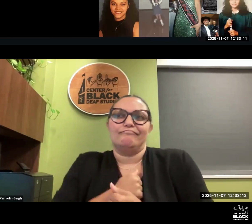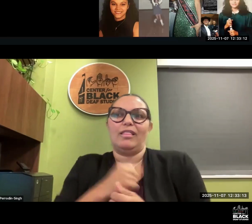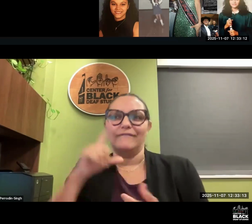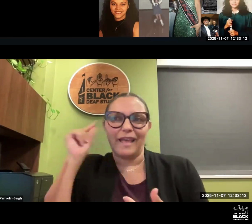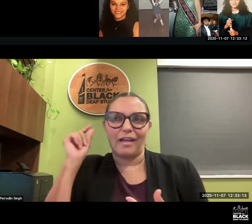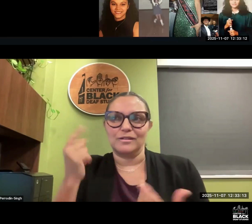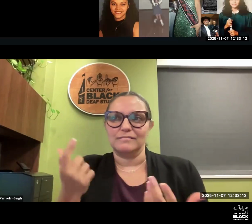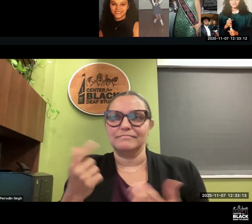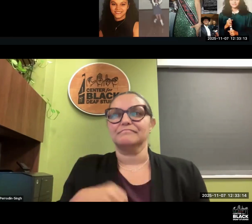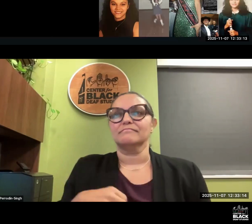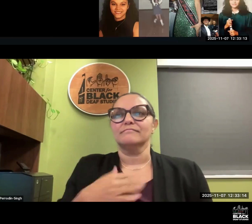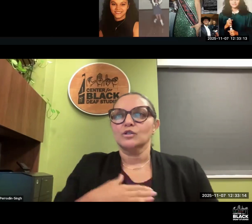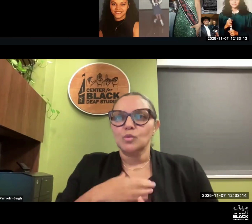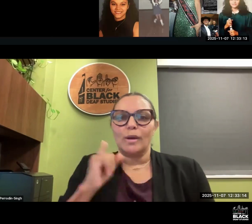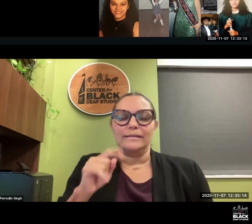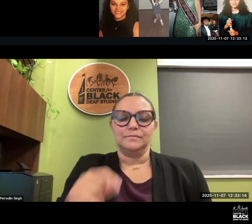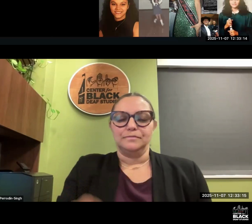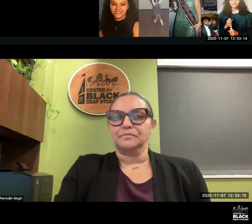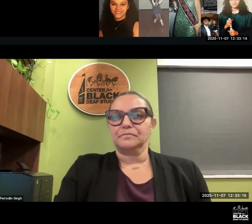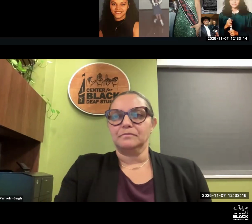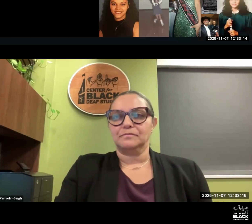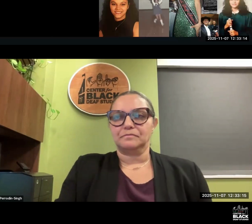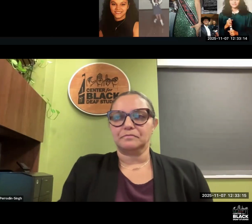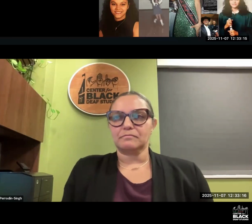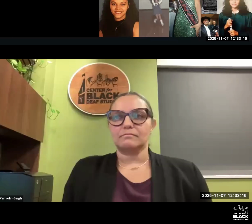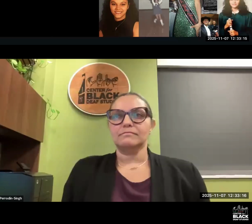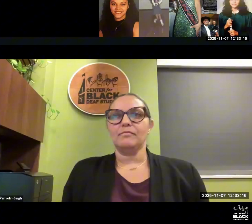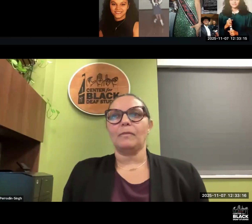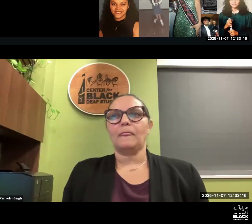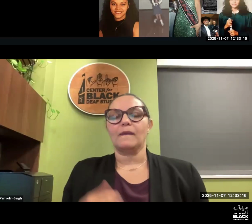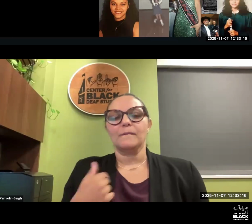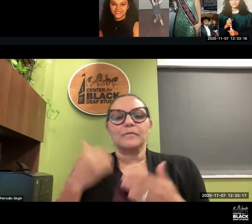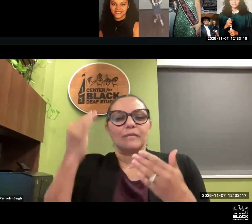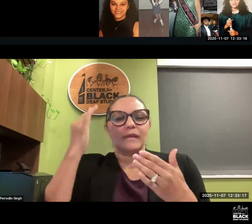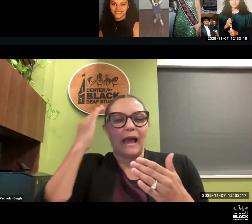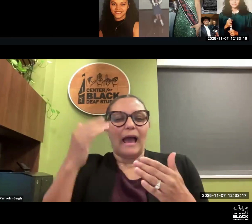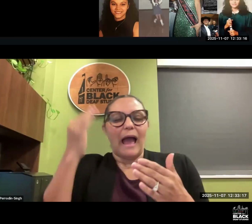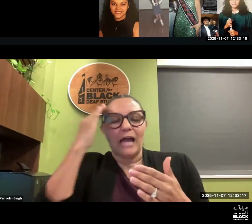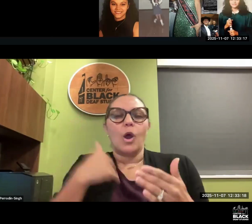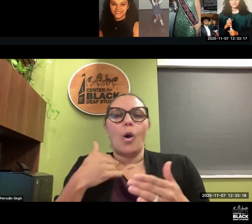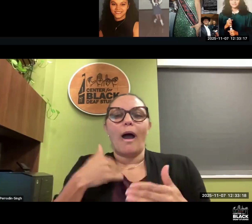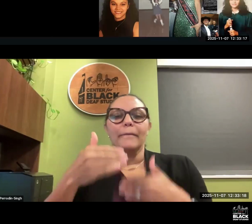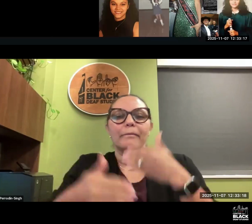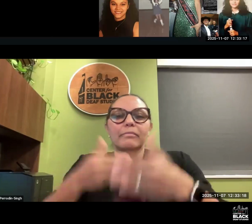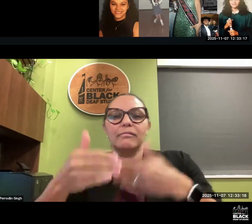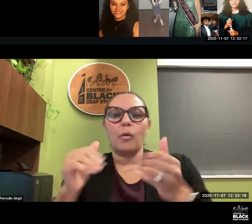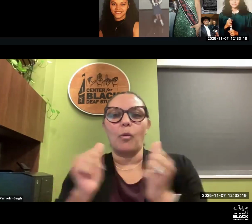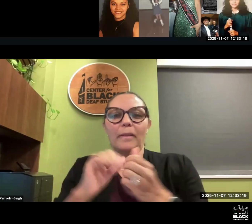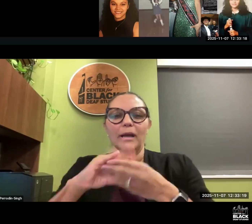this day. And so a lot of what I do is thankful to my time here at Gallaudet.